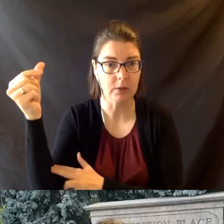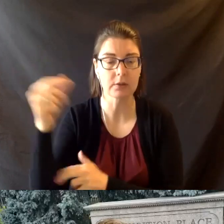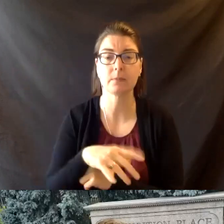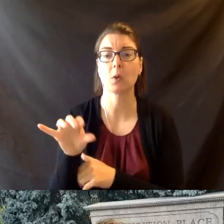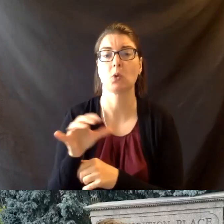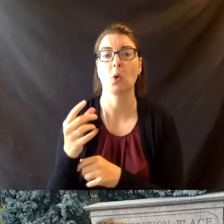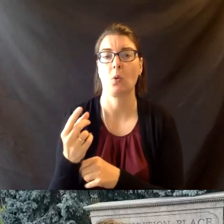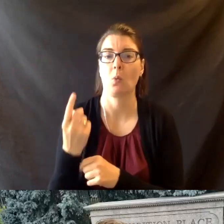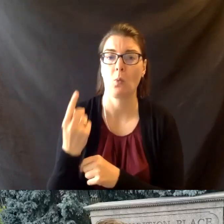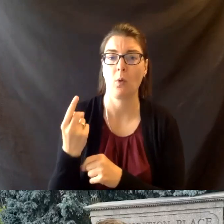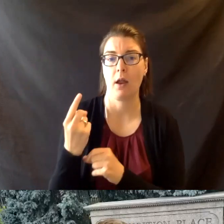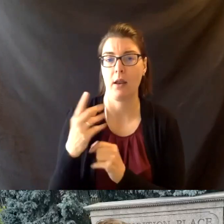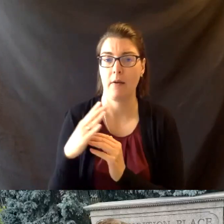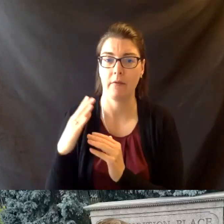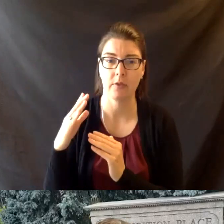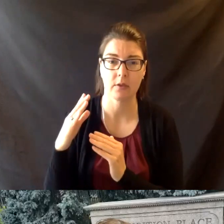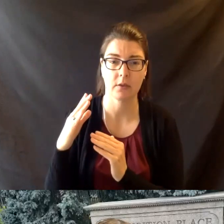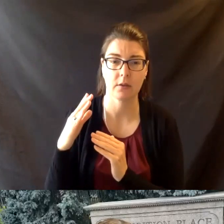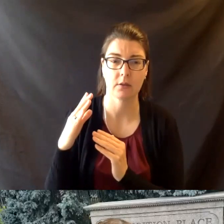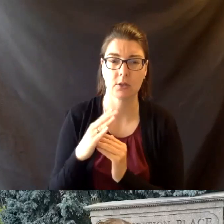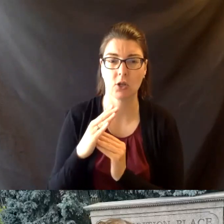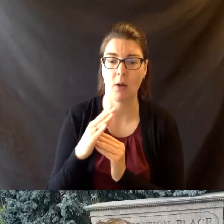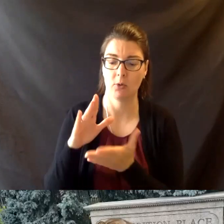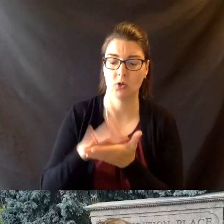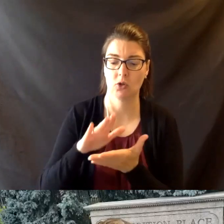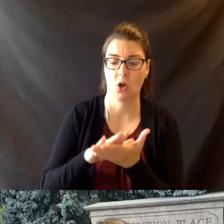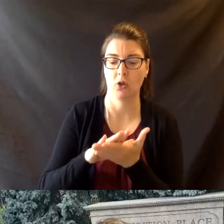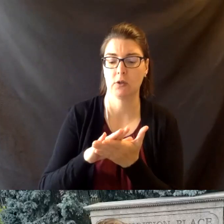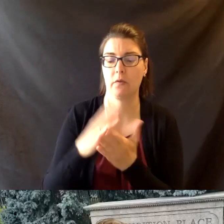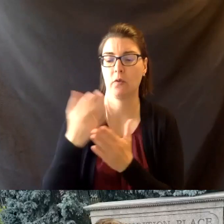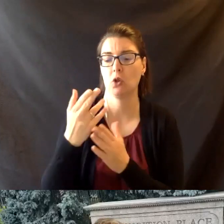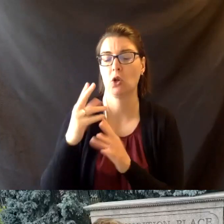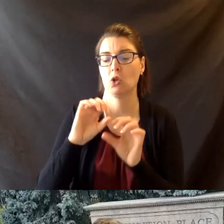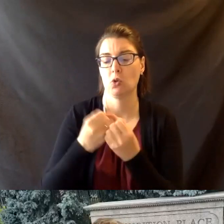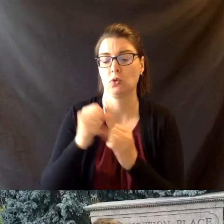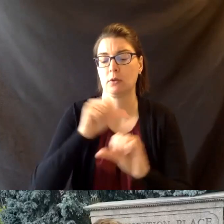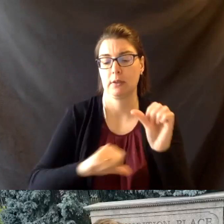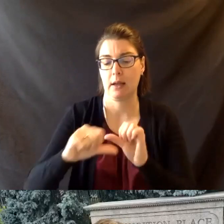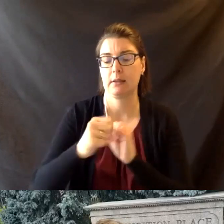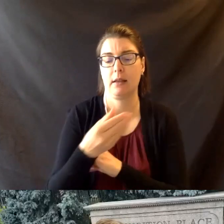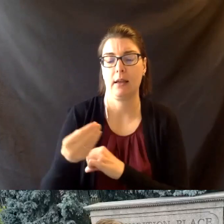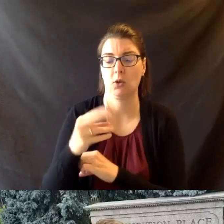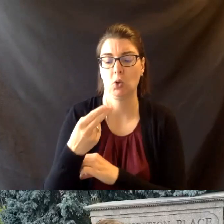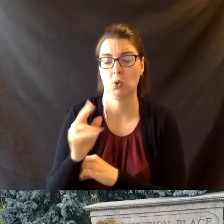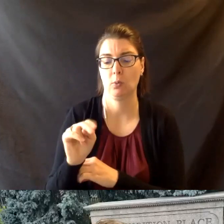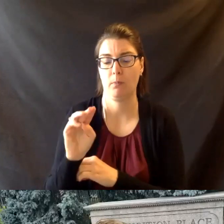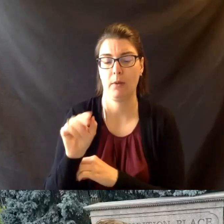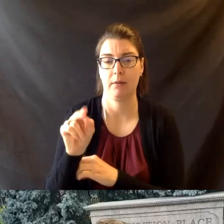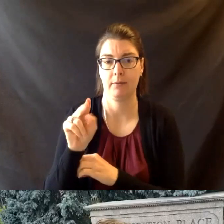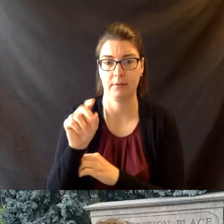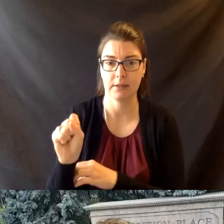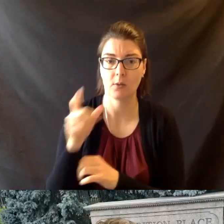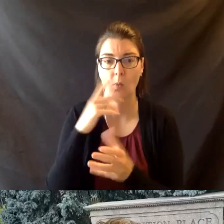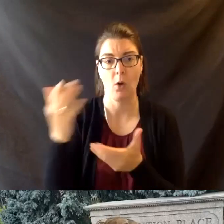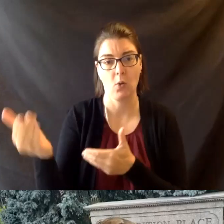one of the York's most highly cited scholars in the social sciences and humanities. Please join me in welcoming Jennifer to the